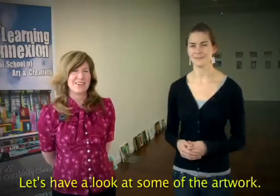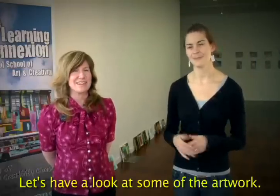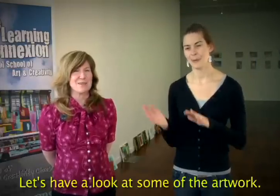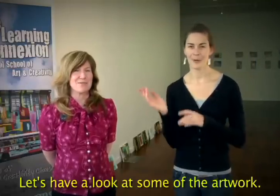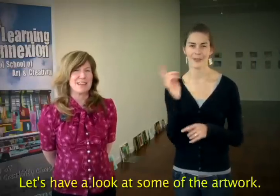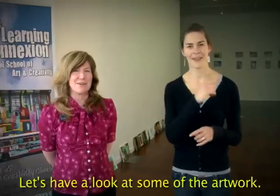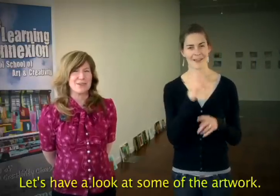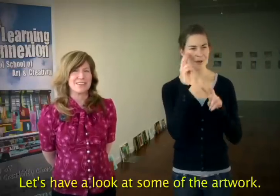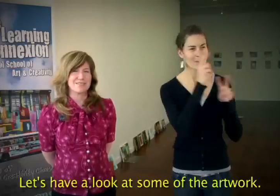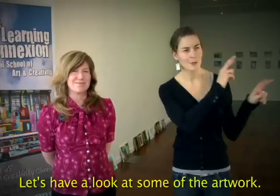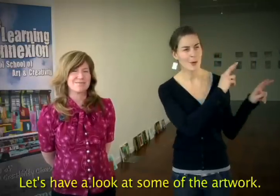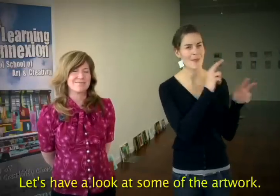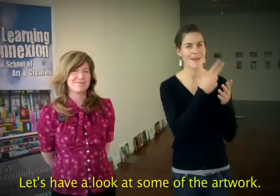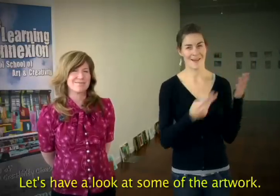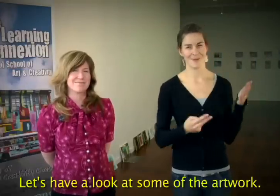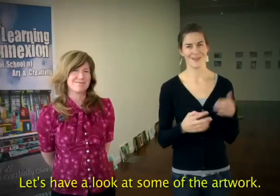Let's have a look at some of the artwork.